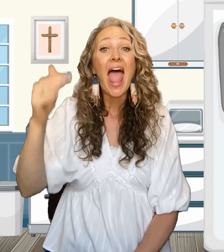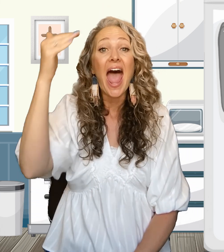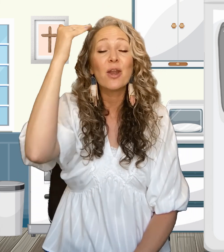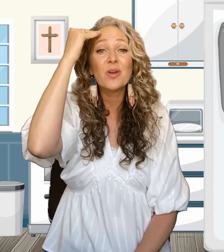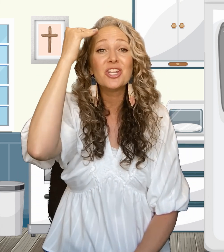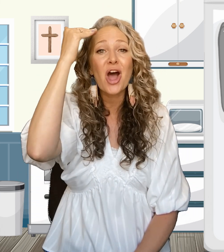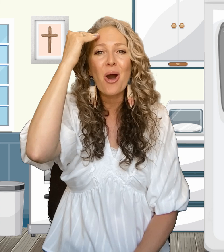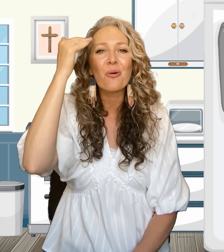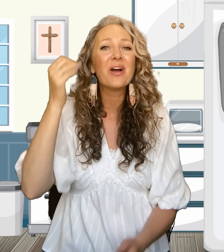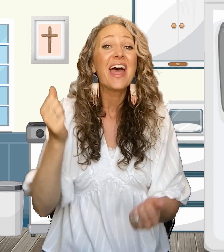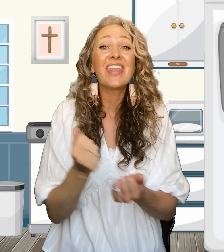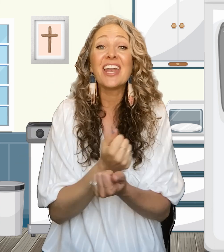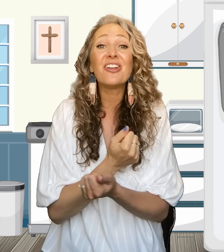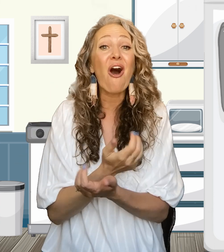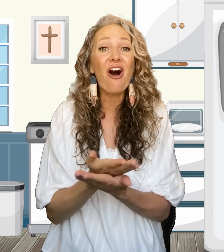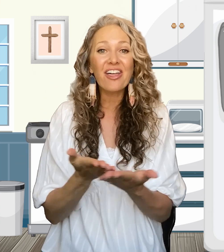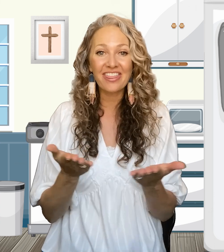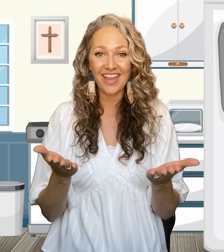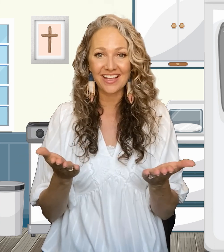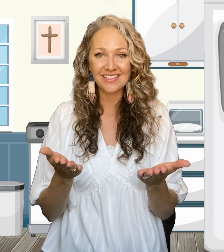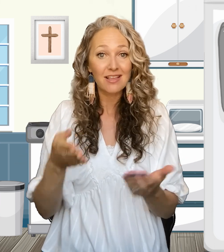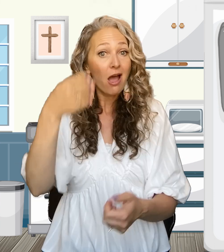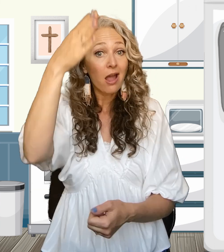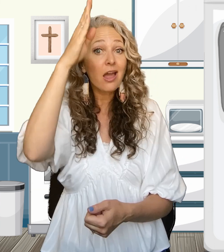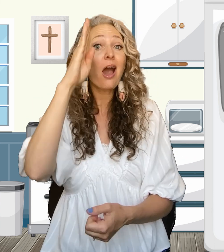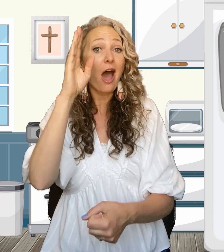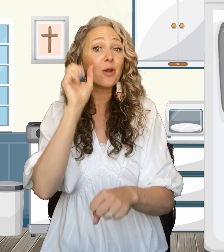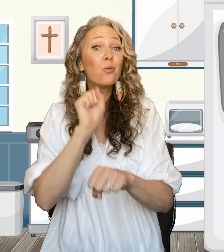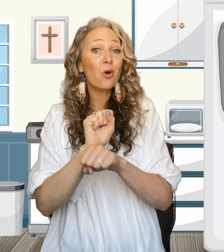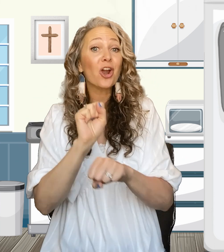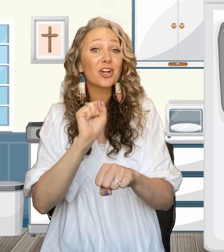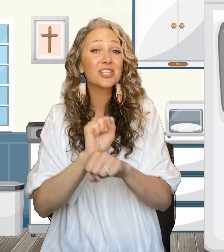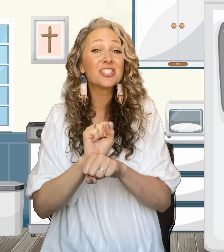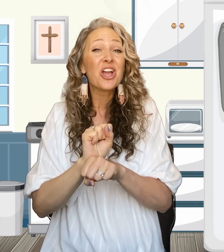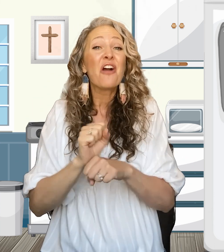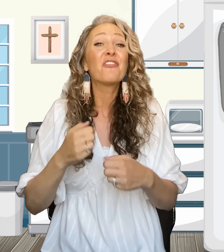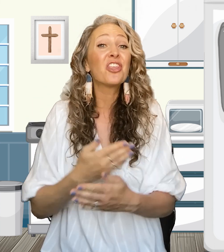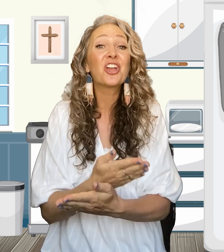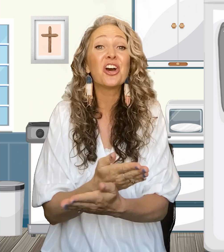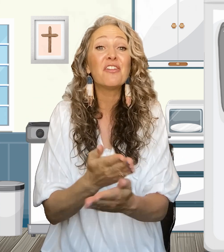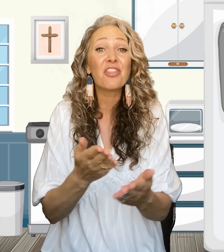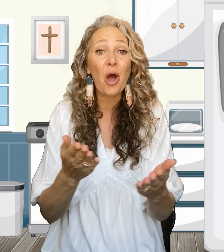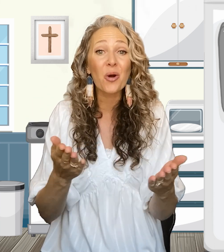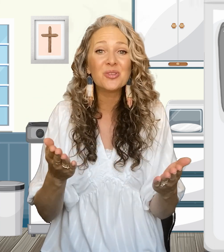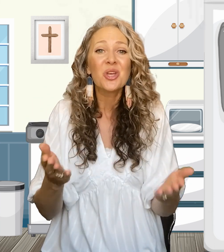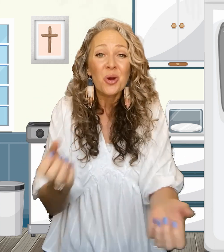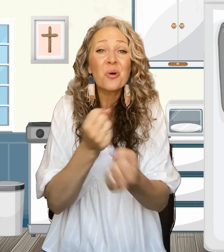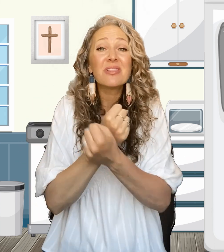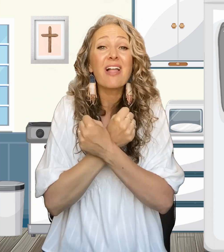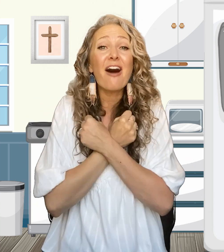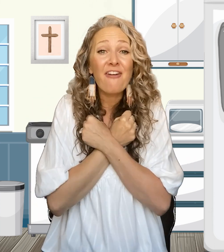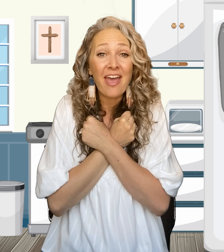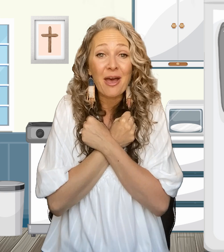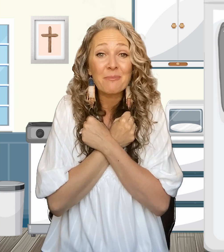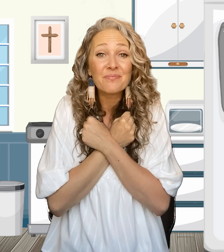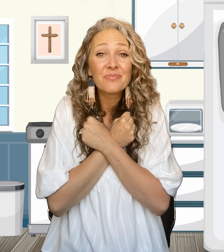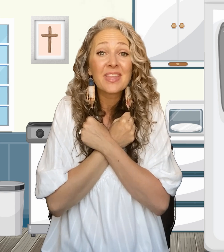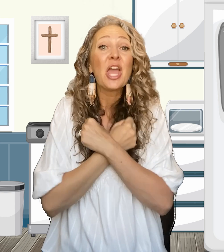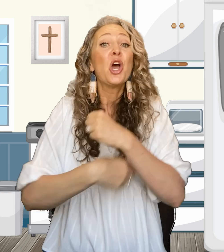we know that in all things, God works for the good of those who love him, who